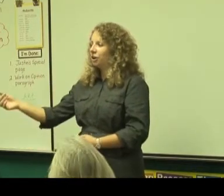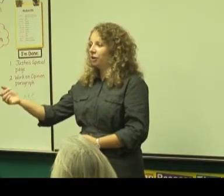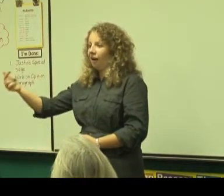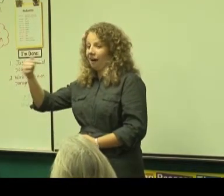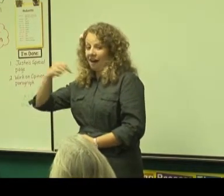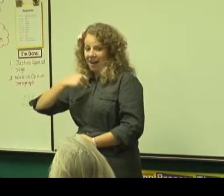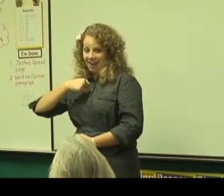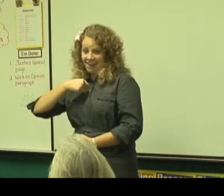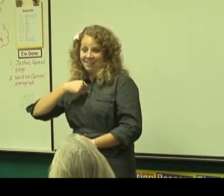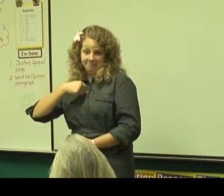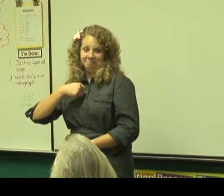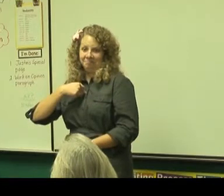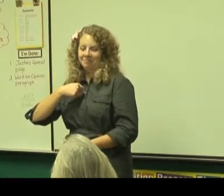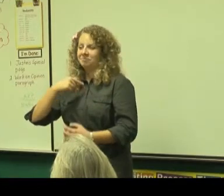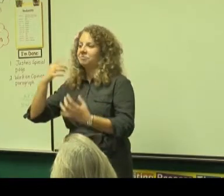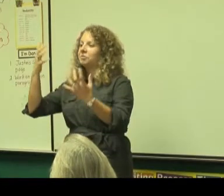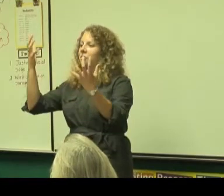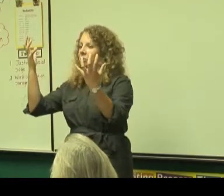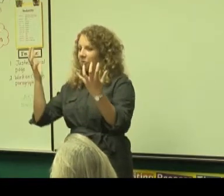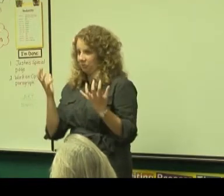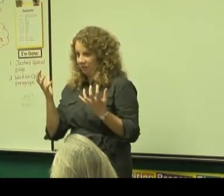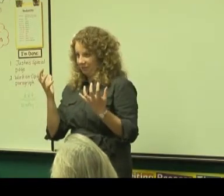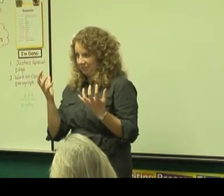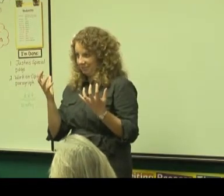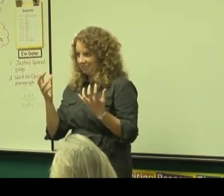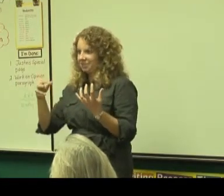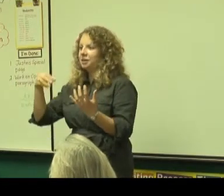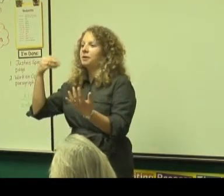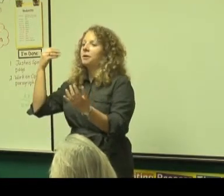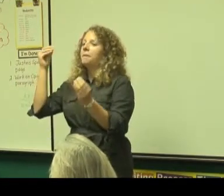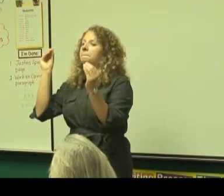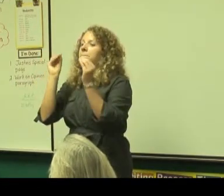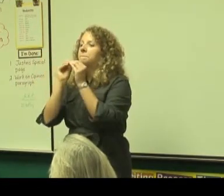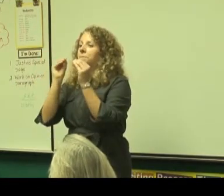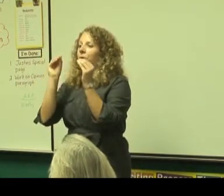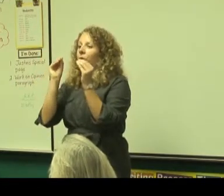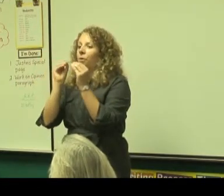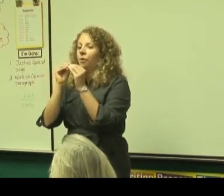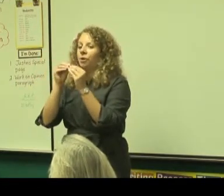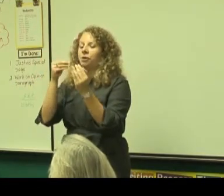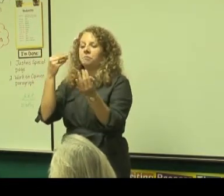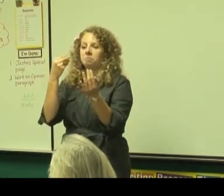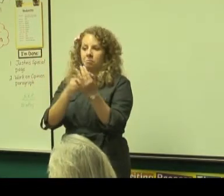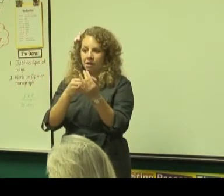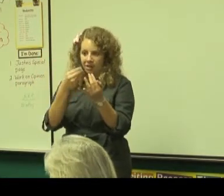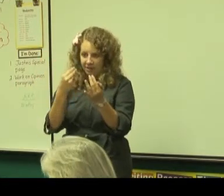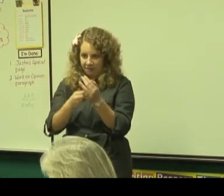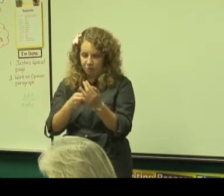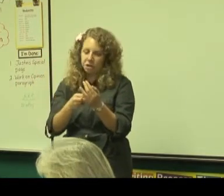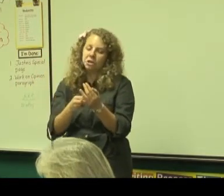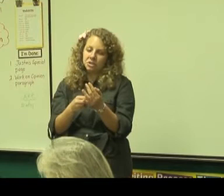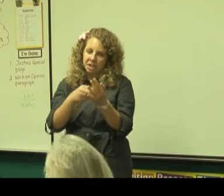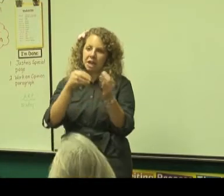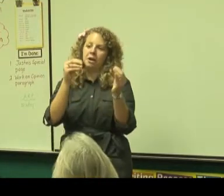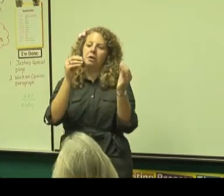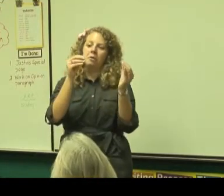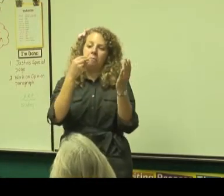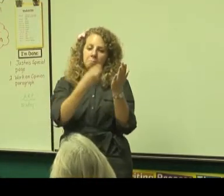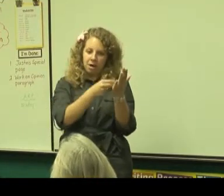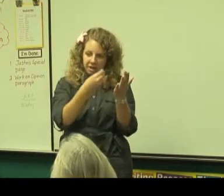So I Want more. or you could say